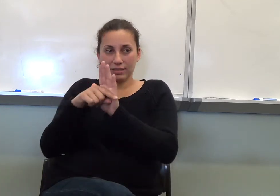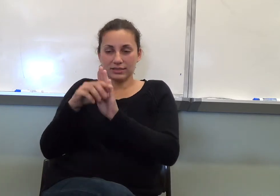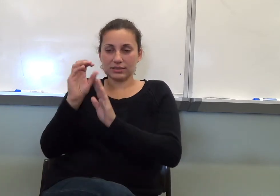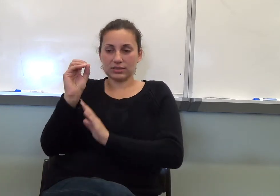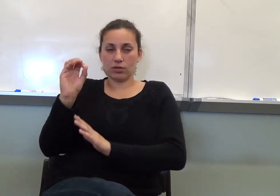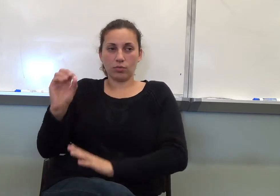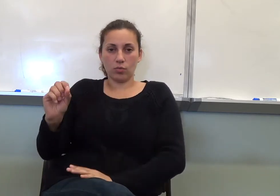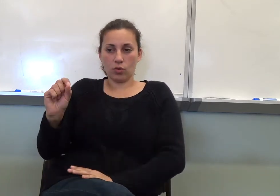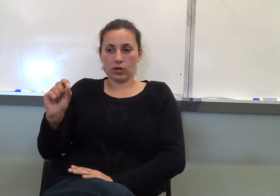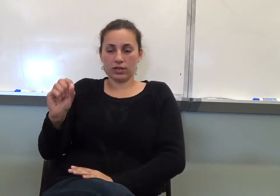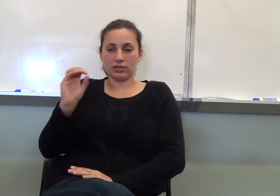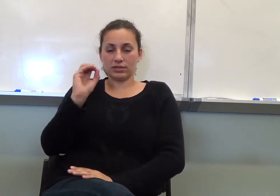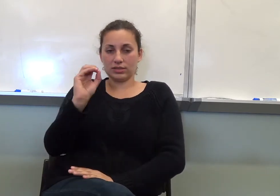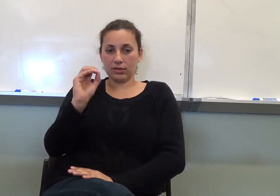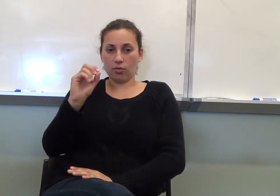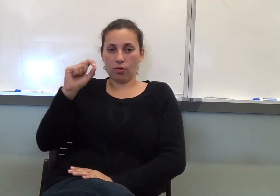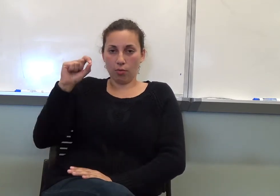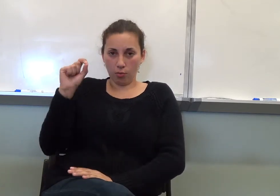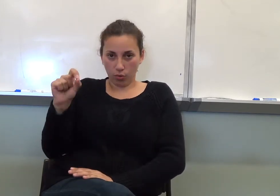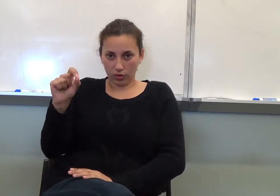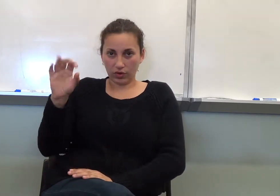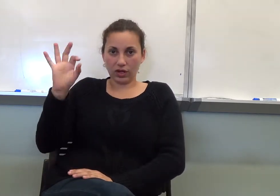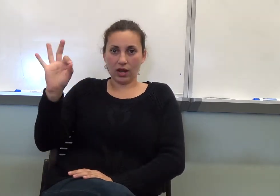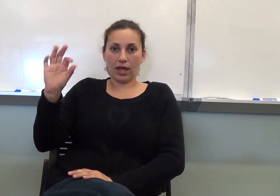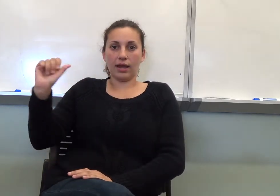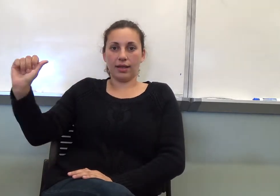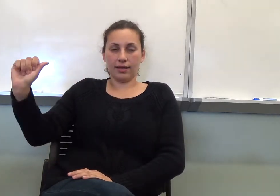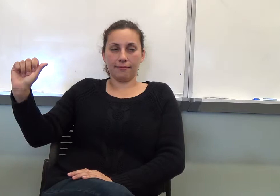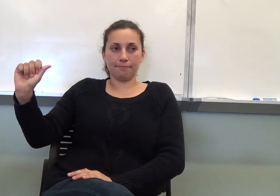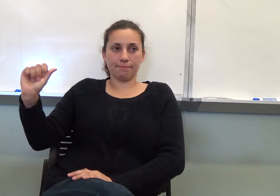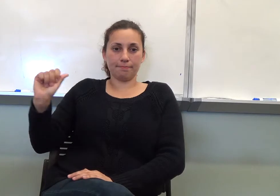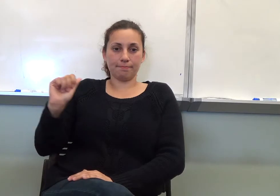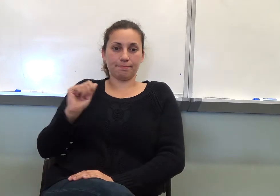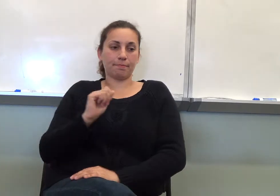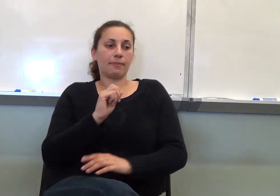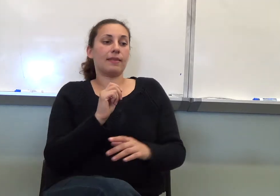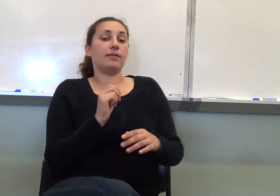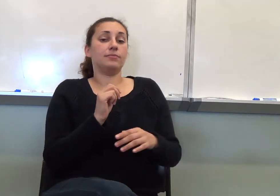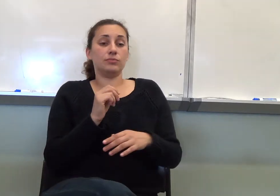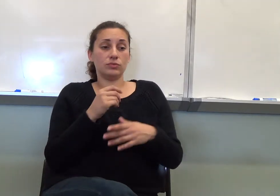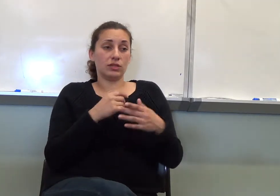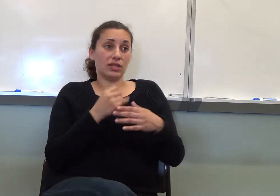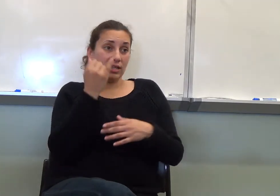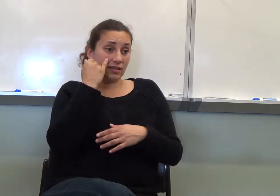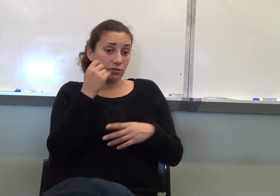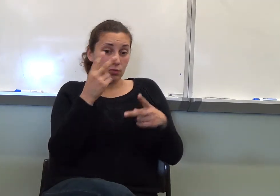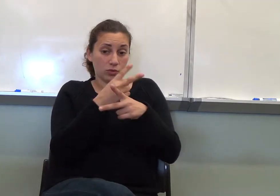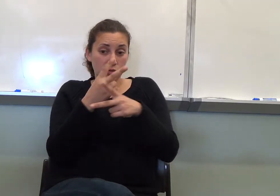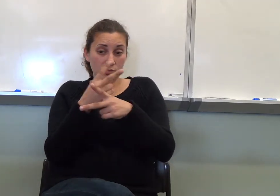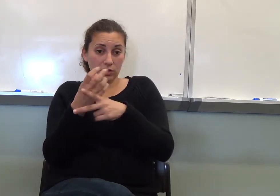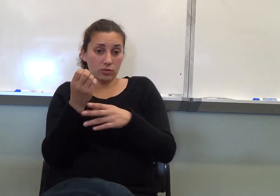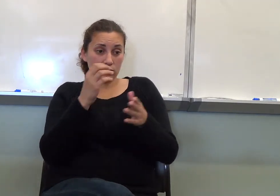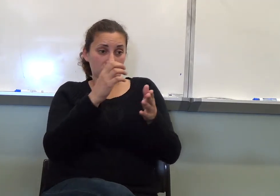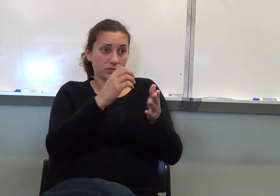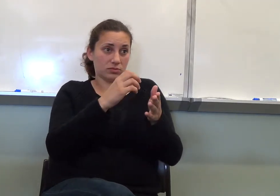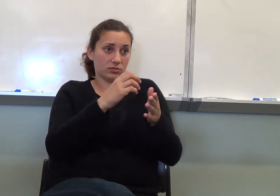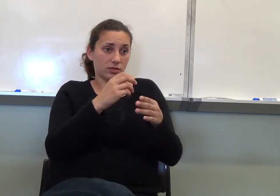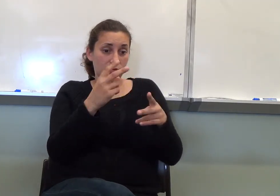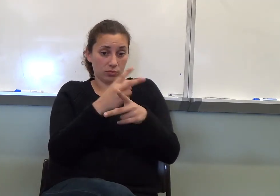0.98. Whenever you go back and forth between addition and subtraction, you change whatever it is you're adding or subtracting to its opposite. Okay.